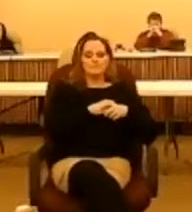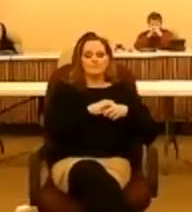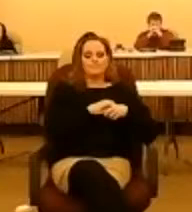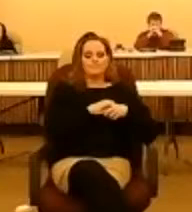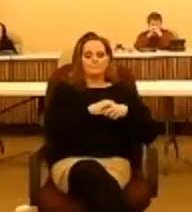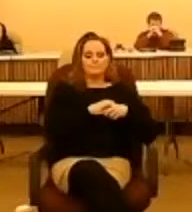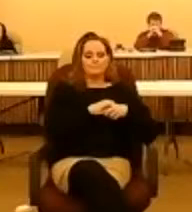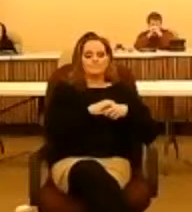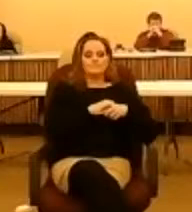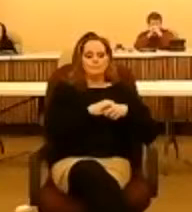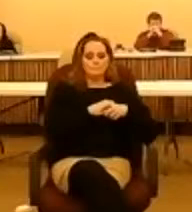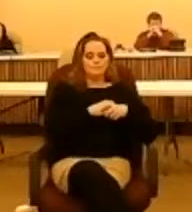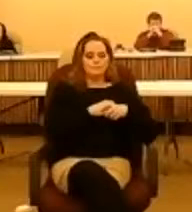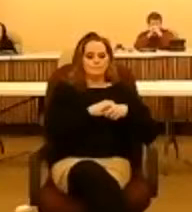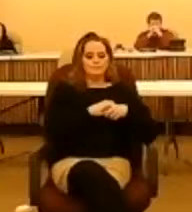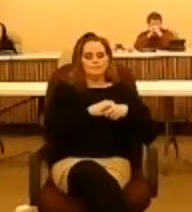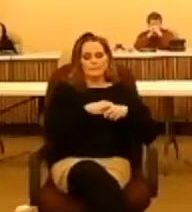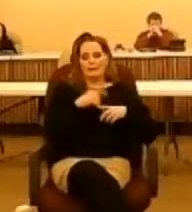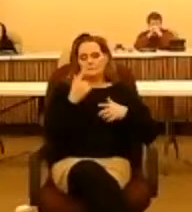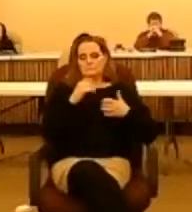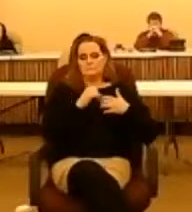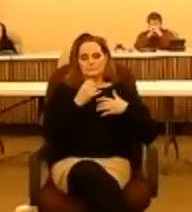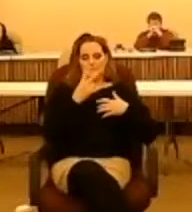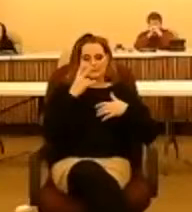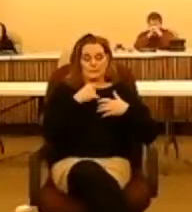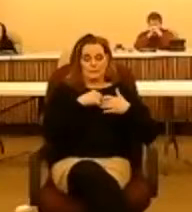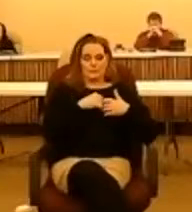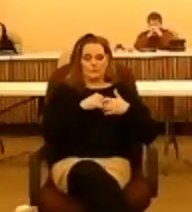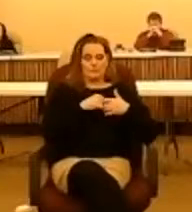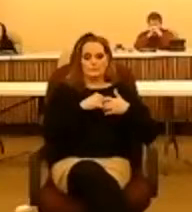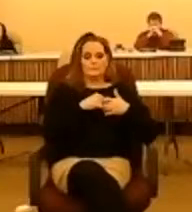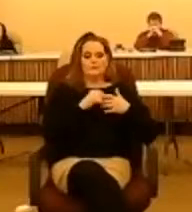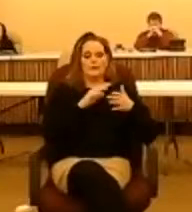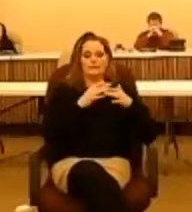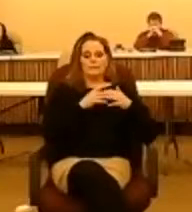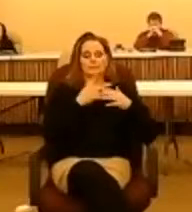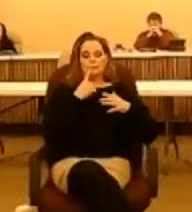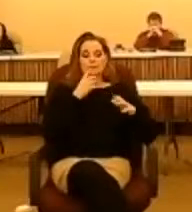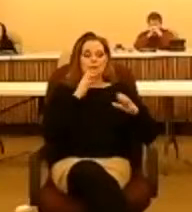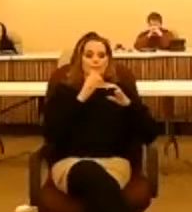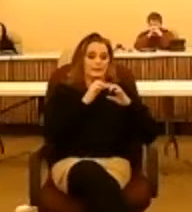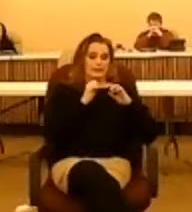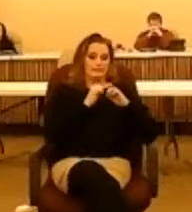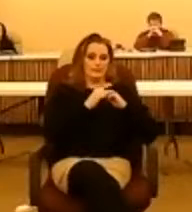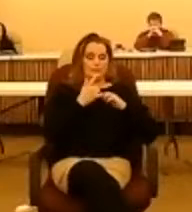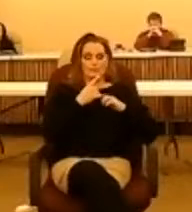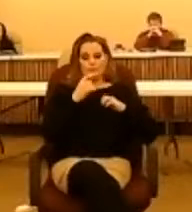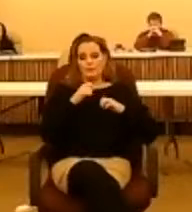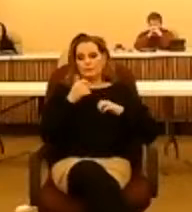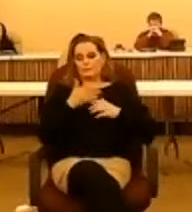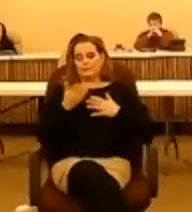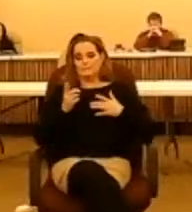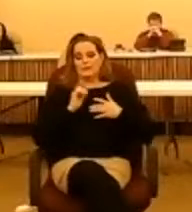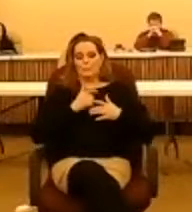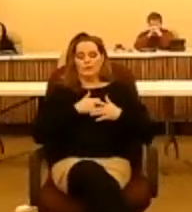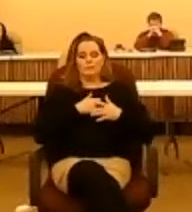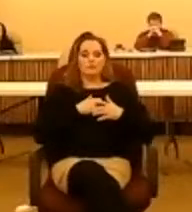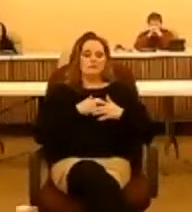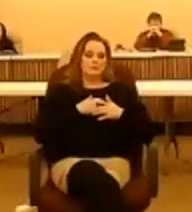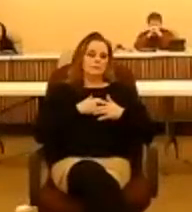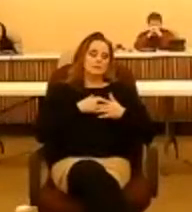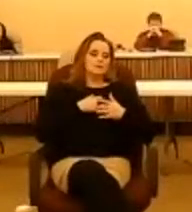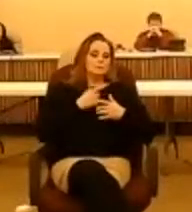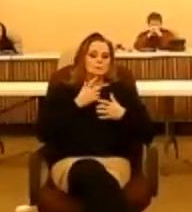in the community in general. But one of the other things is communicating with me on some of the other avenues and grants that we have to be able to move some of that stuff